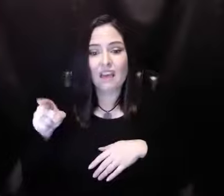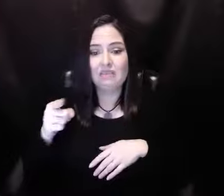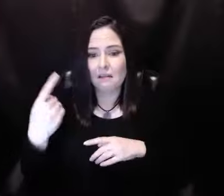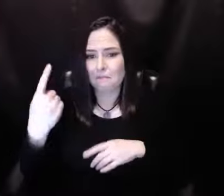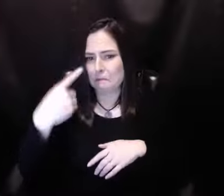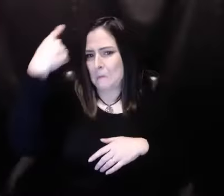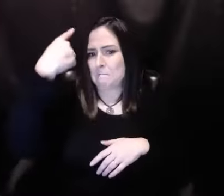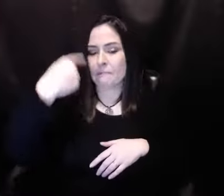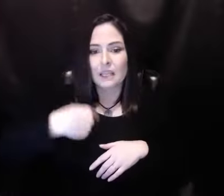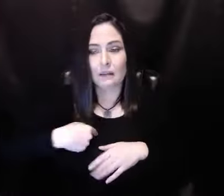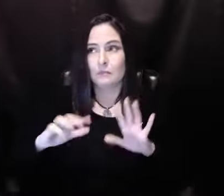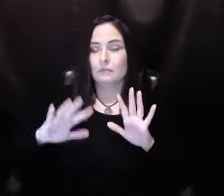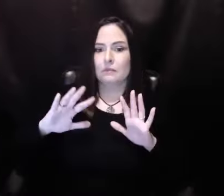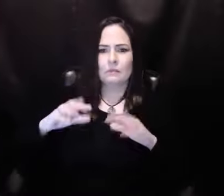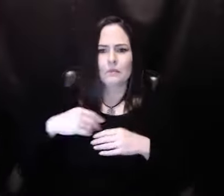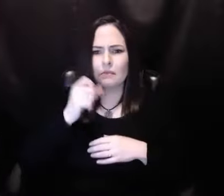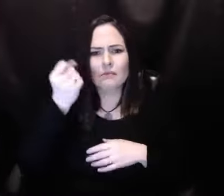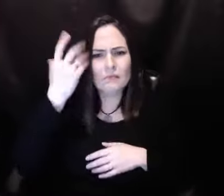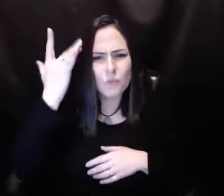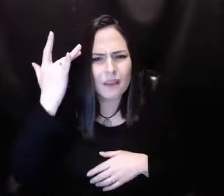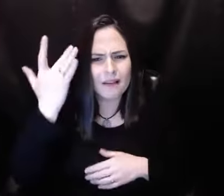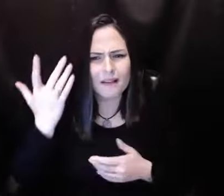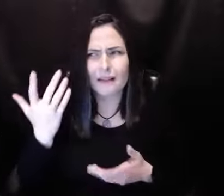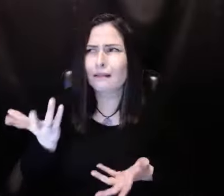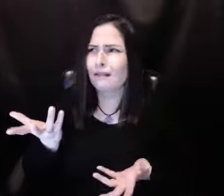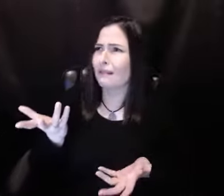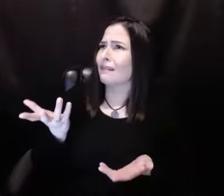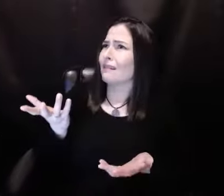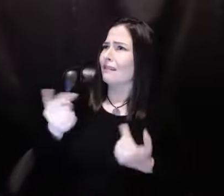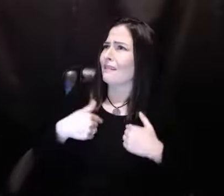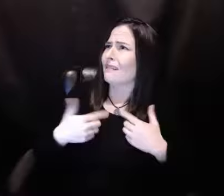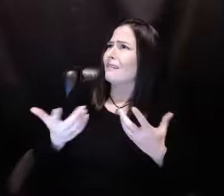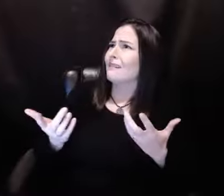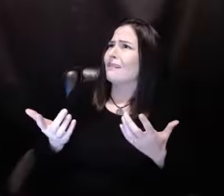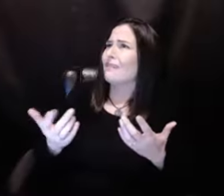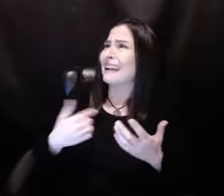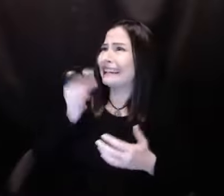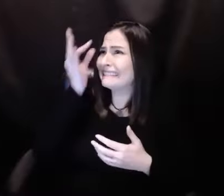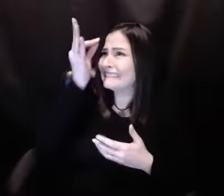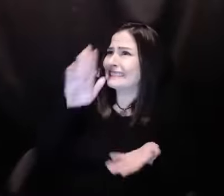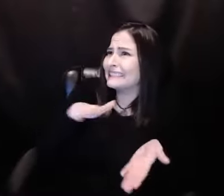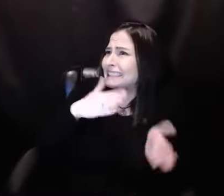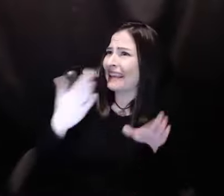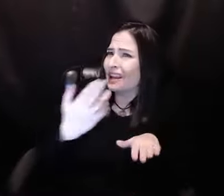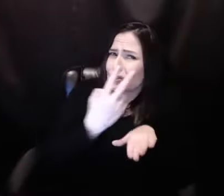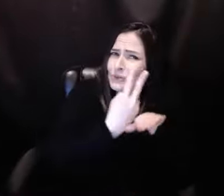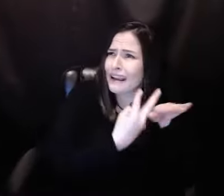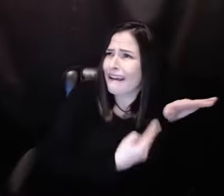And they laid into me. And I didn't understand why. Because I